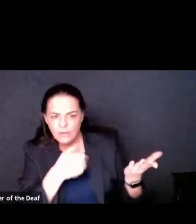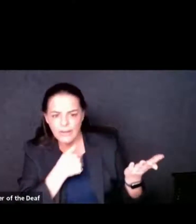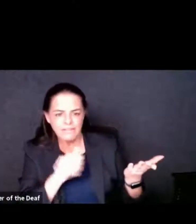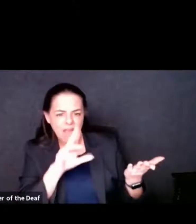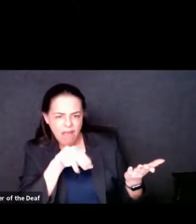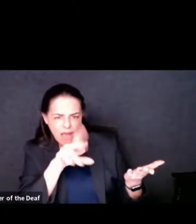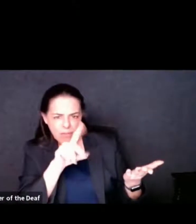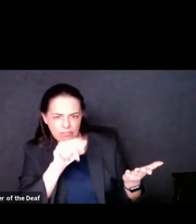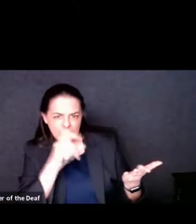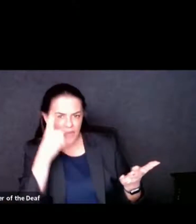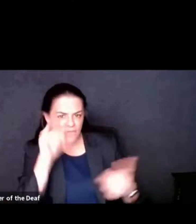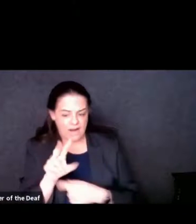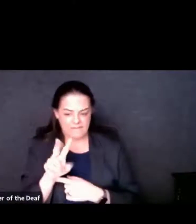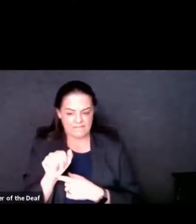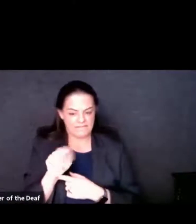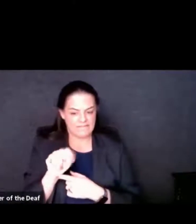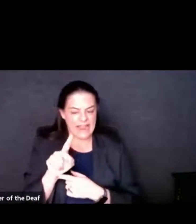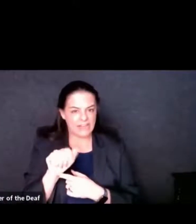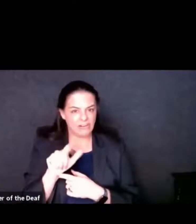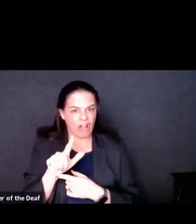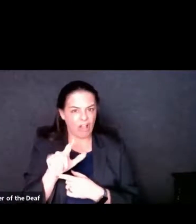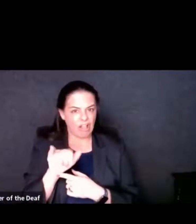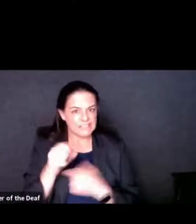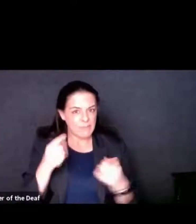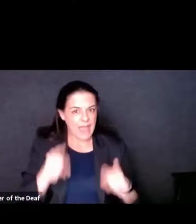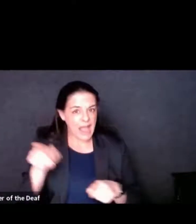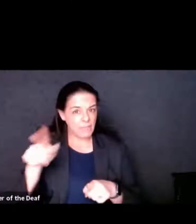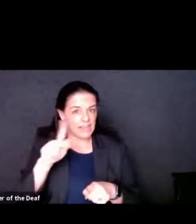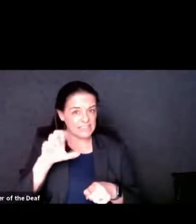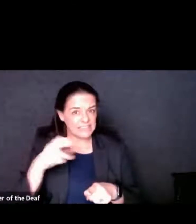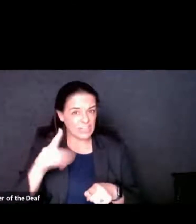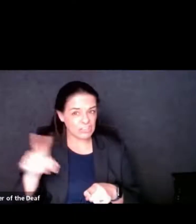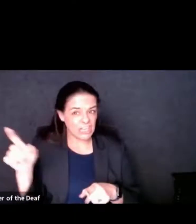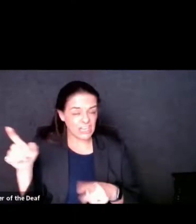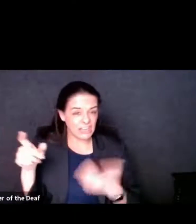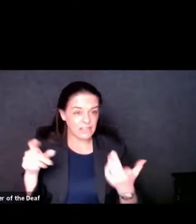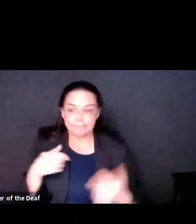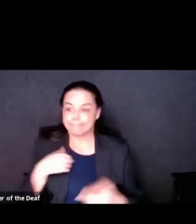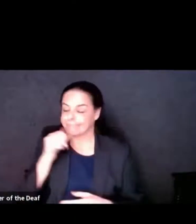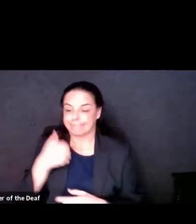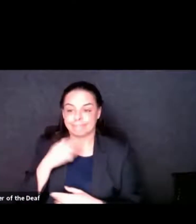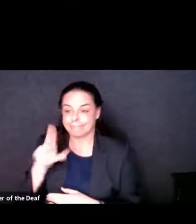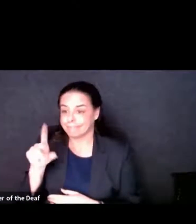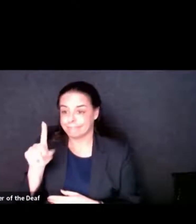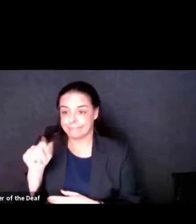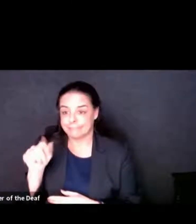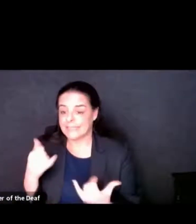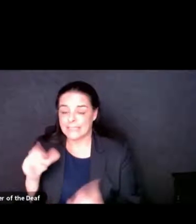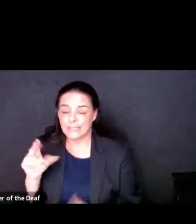on the vandalism at KCHD? I do not have any update at this time.